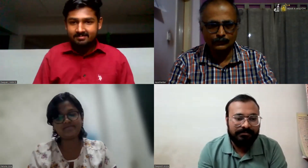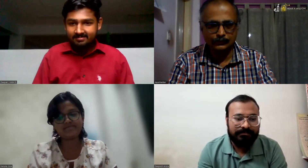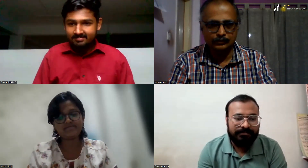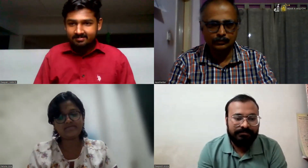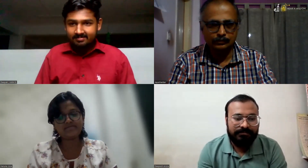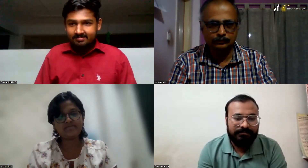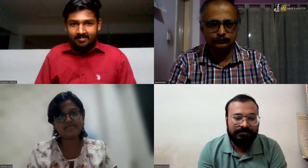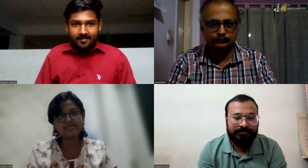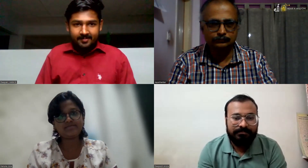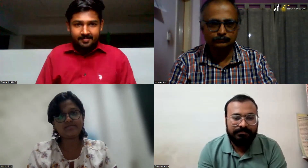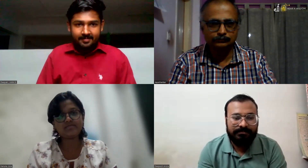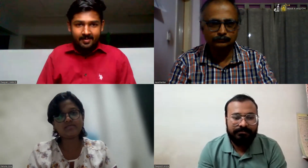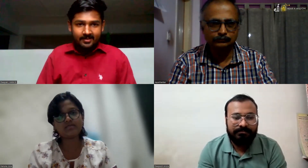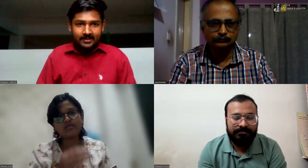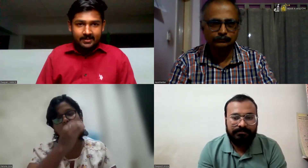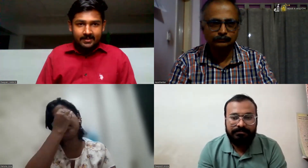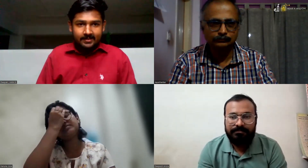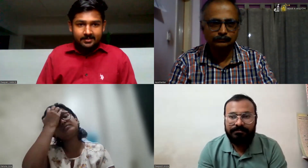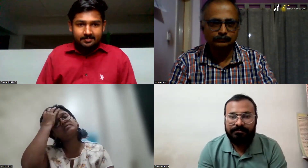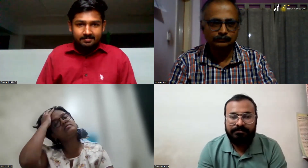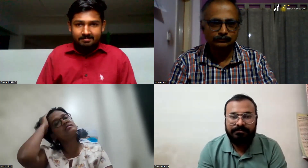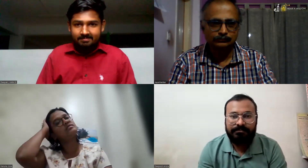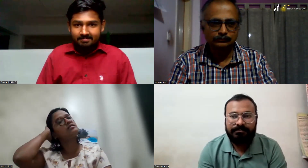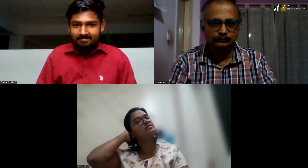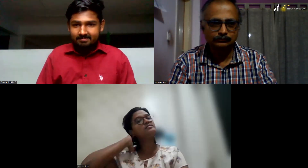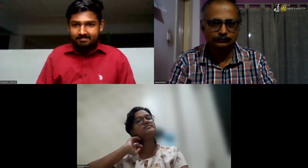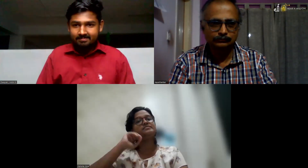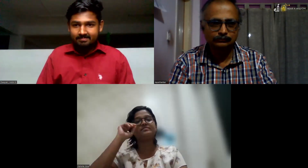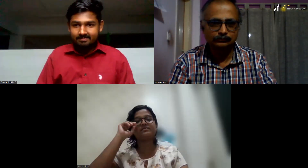then we will be questioning Jayashankar ji.